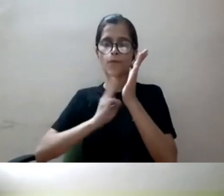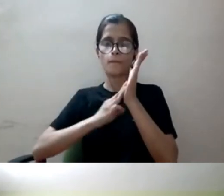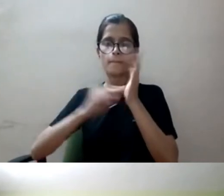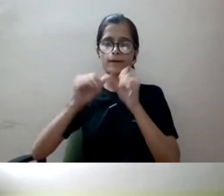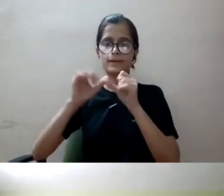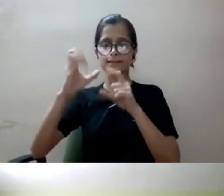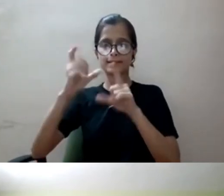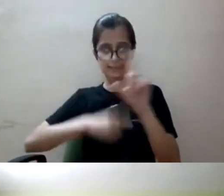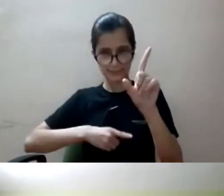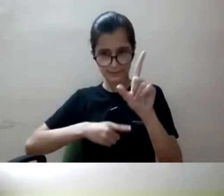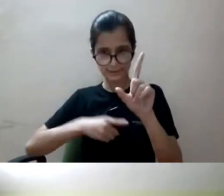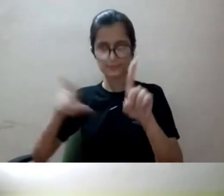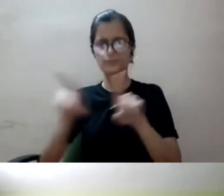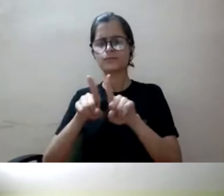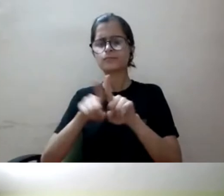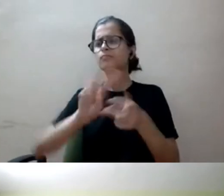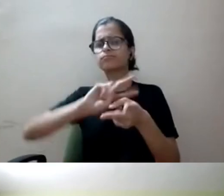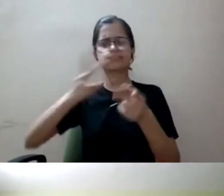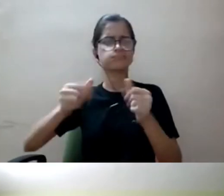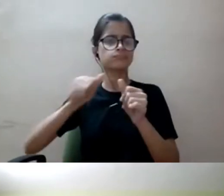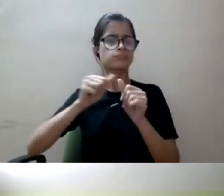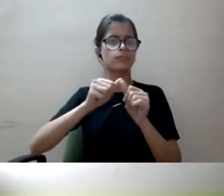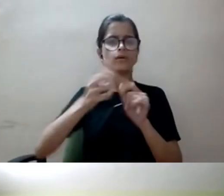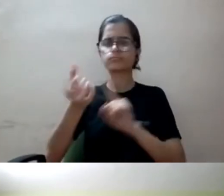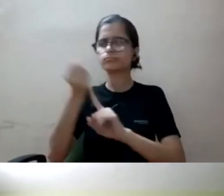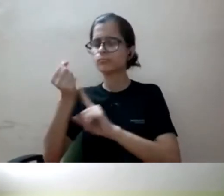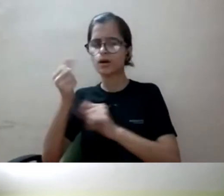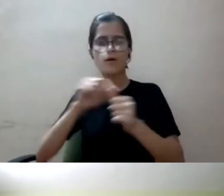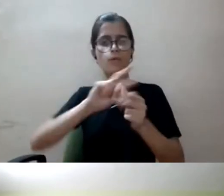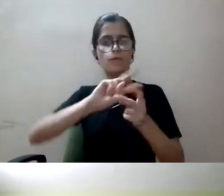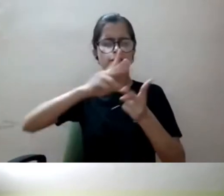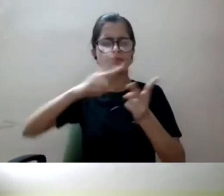which can be approached from a variety of perspectives.